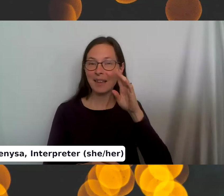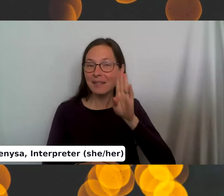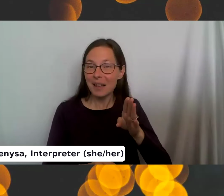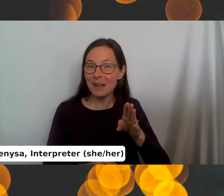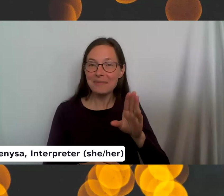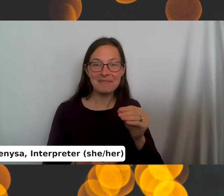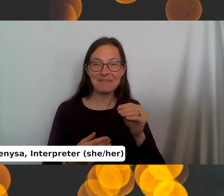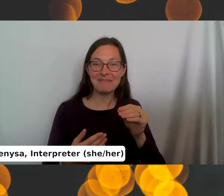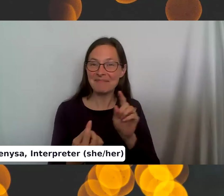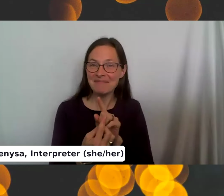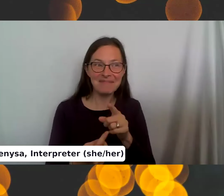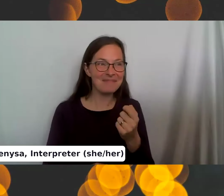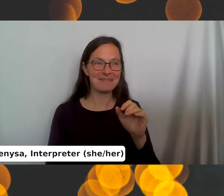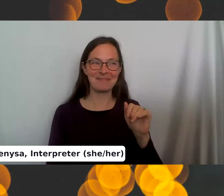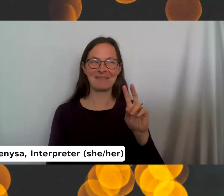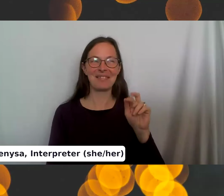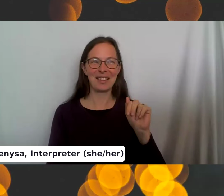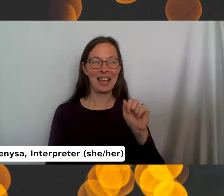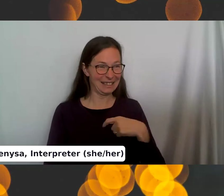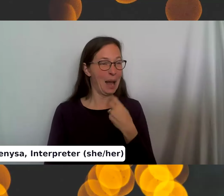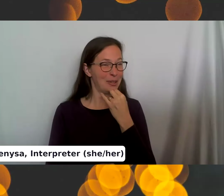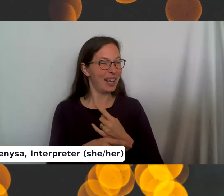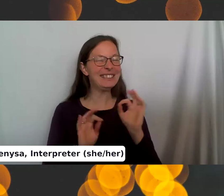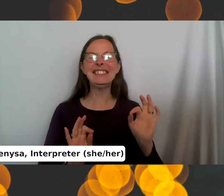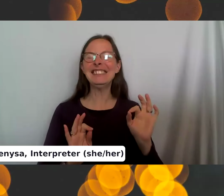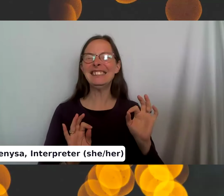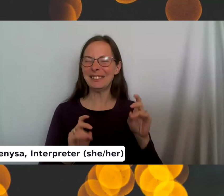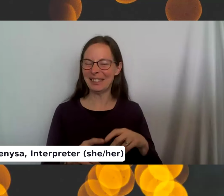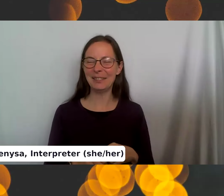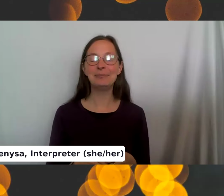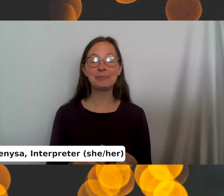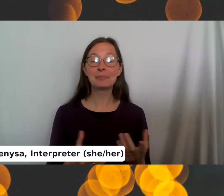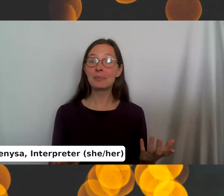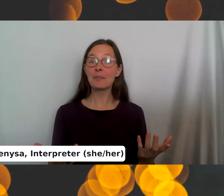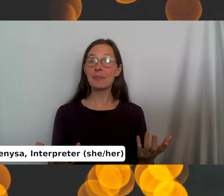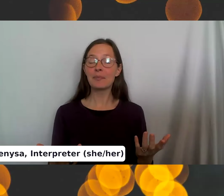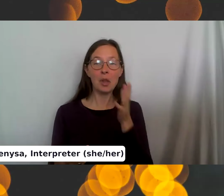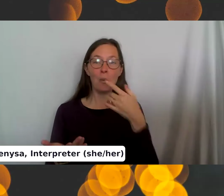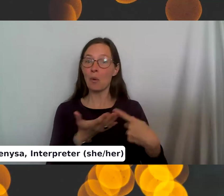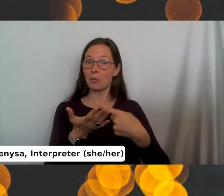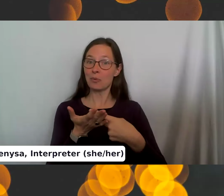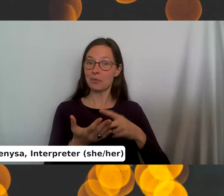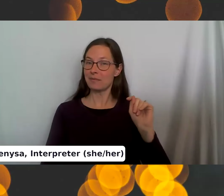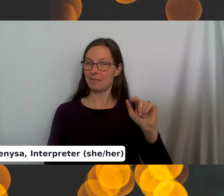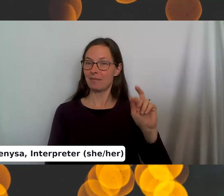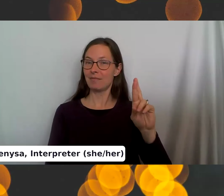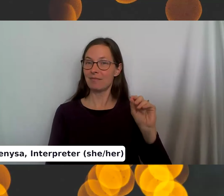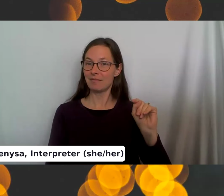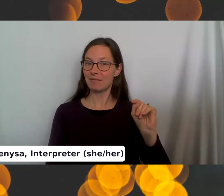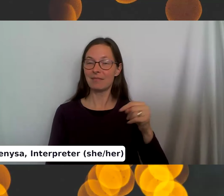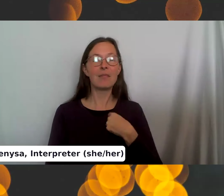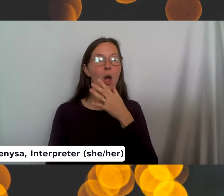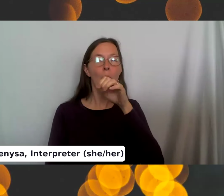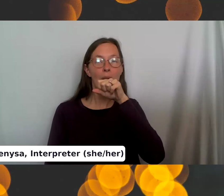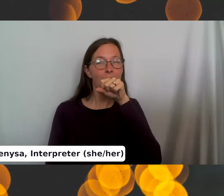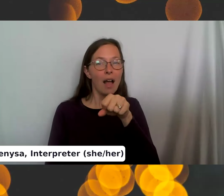bit. Avara, yes, I pronounced it right. Okay, so we're going to talk about tarot today, and I would love